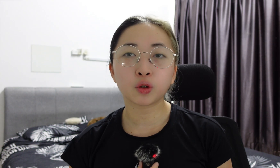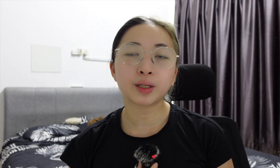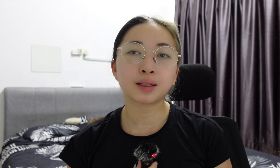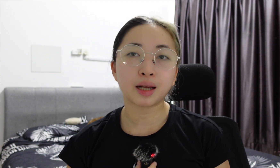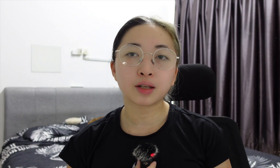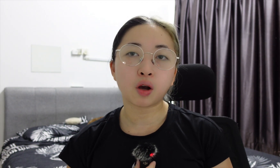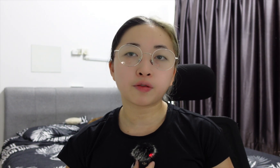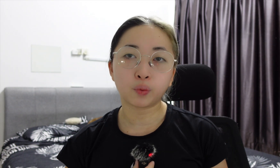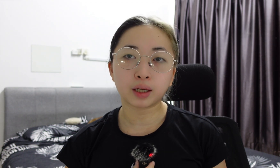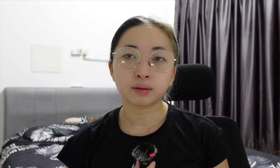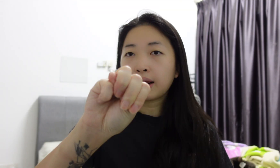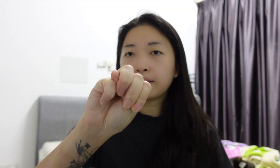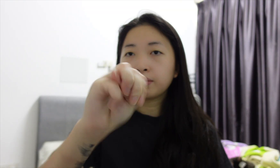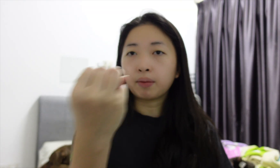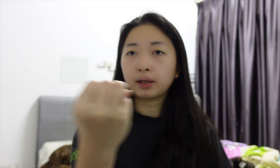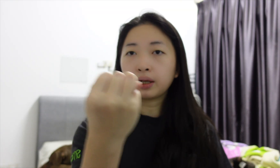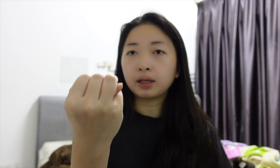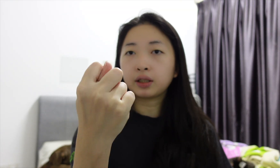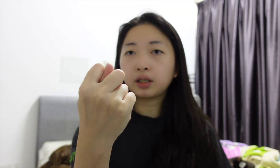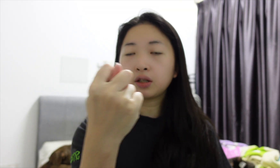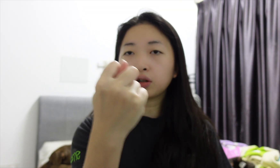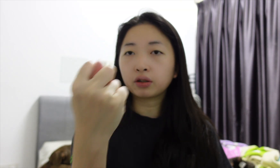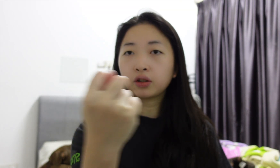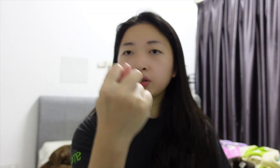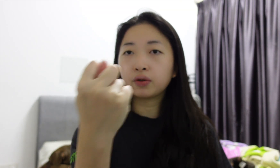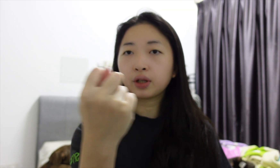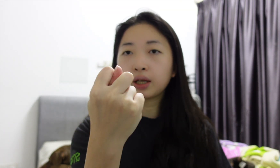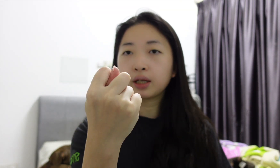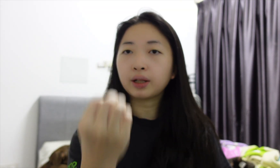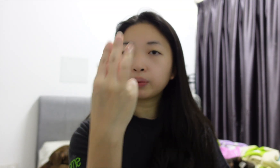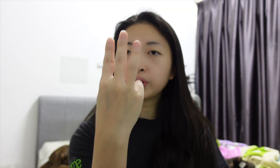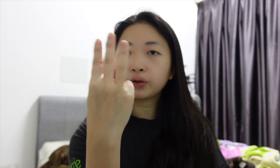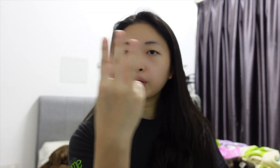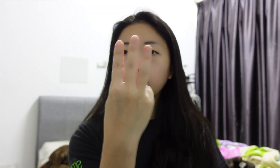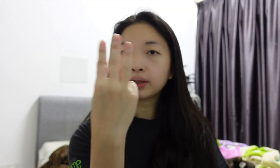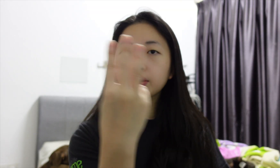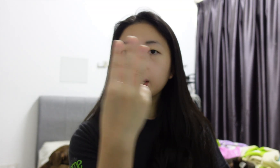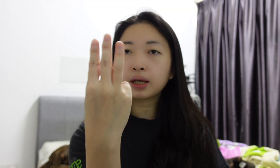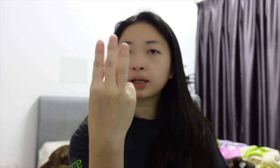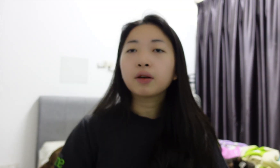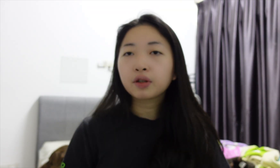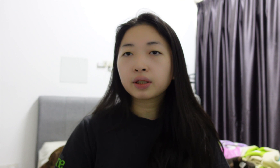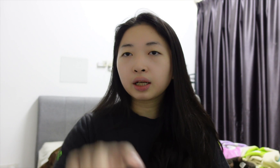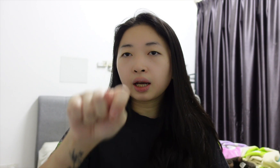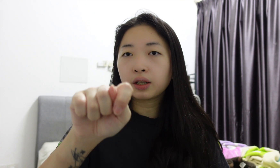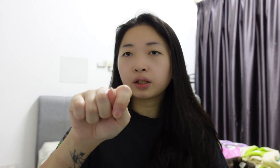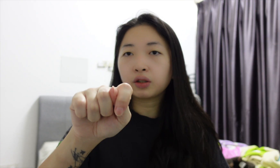be the days of the week. M, Monday. T, you got Tuesday. W, you got Wednesday. Thursday, either you can do